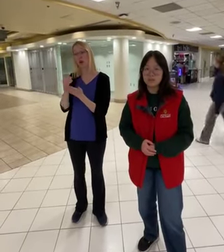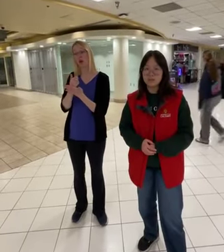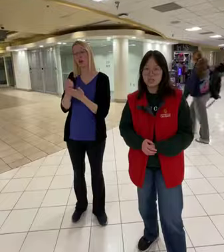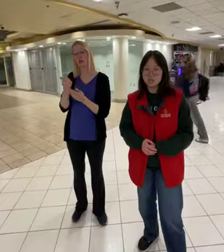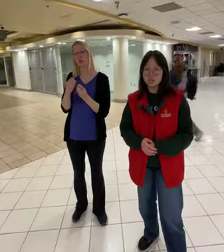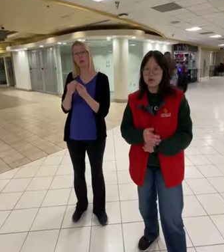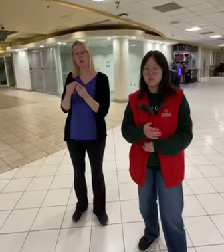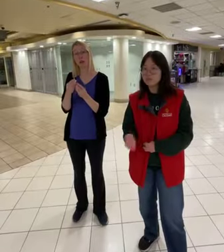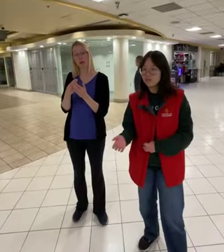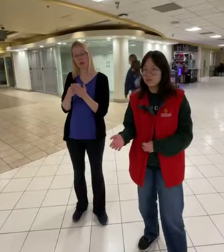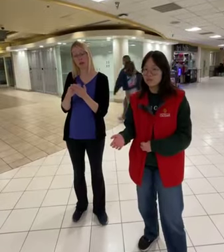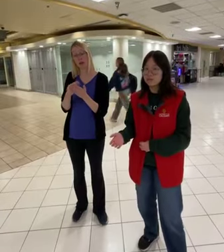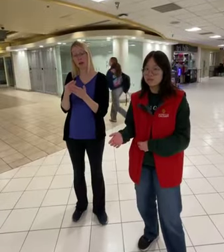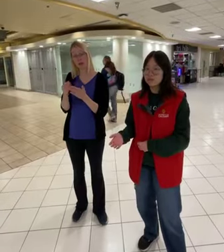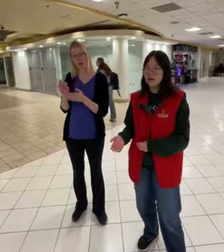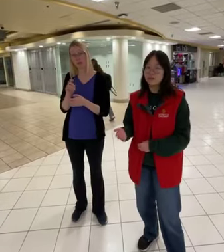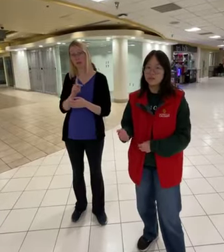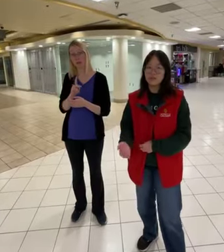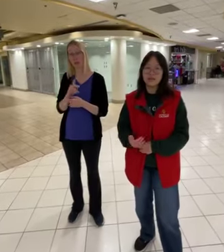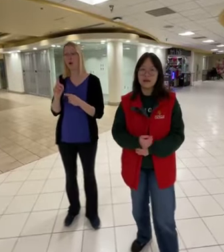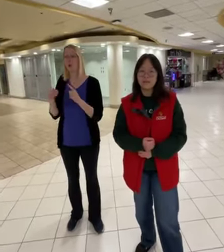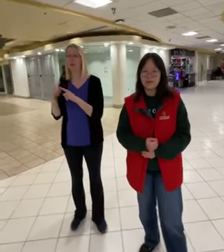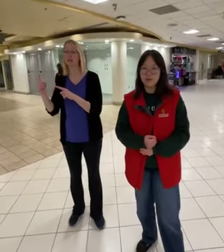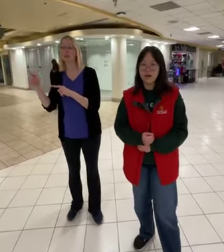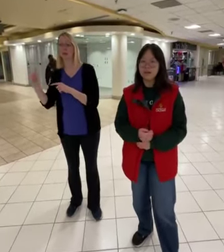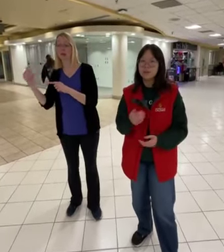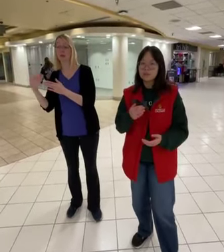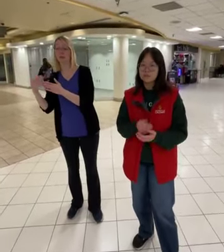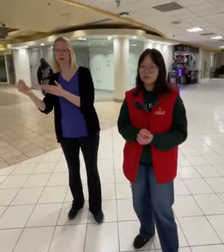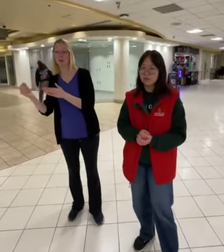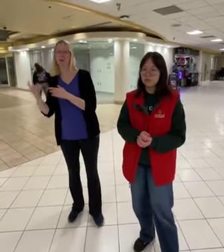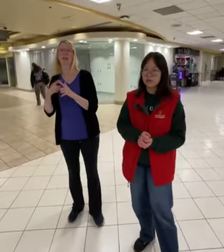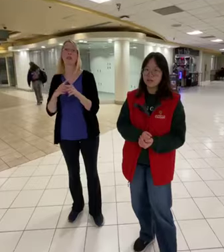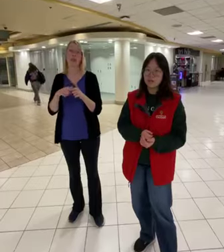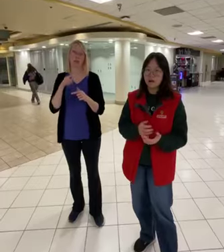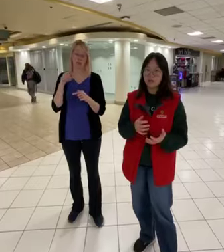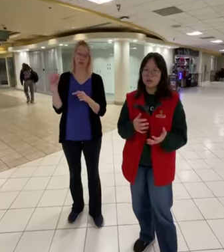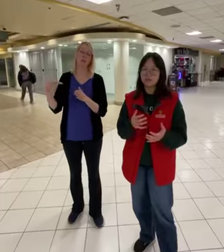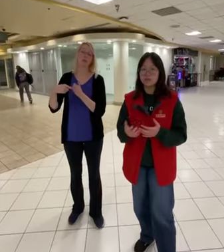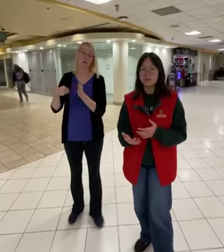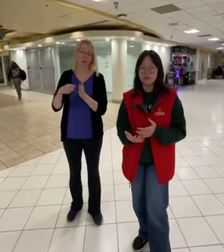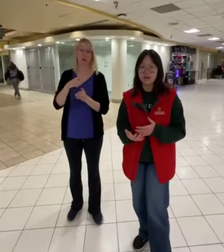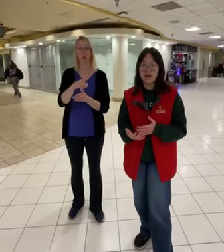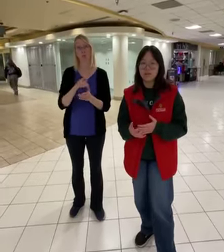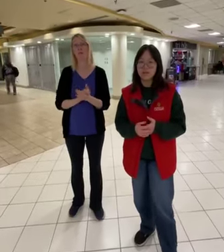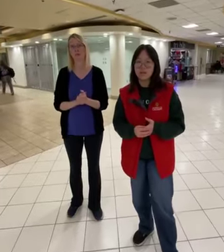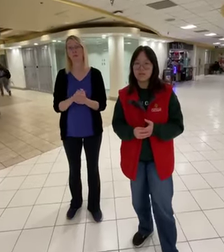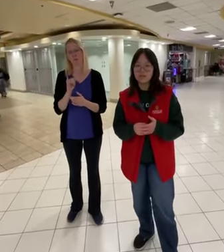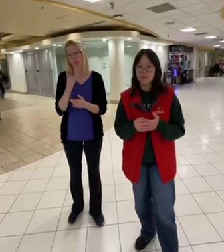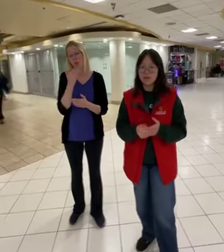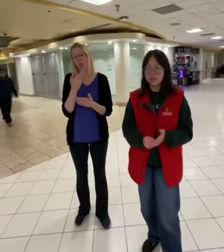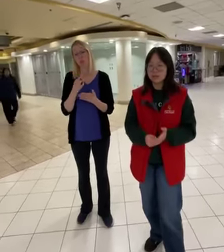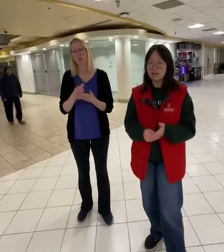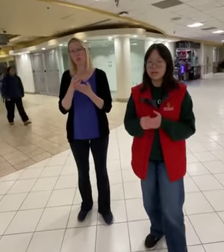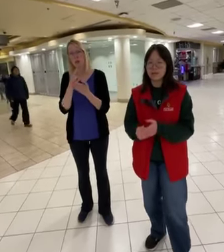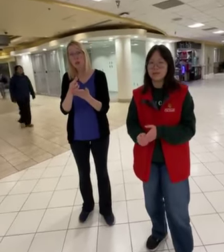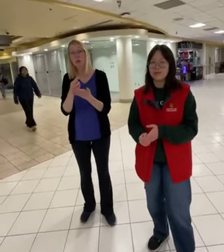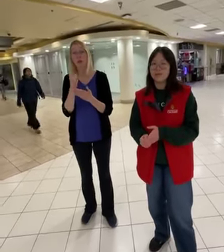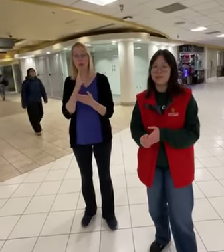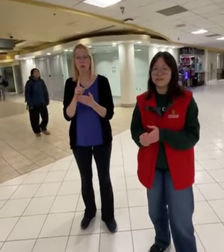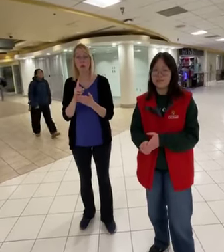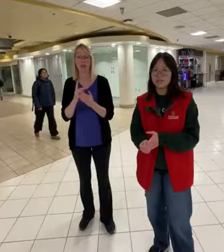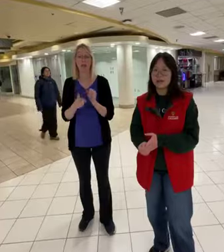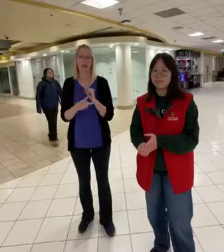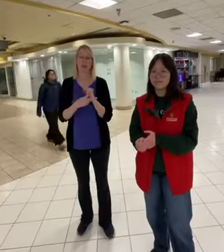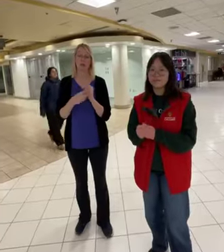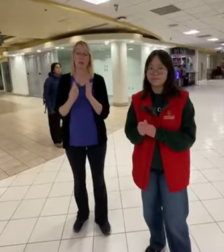you're able to sell your textbook, and once someone purchases that, you will get that money back. So it's a really great kind of resource we have on campus for making money and